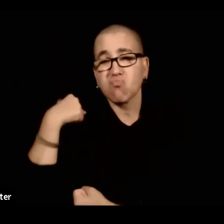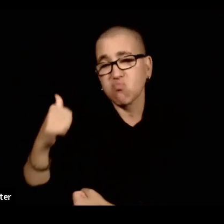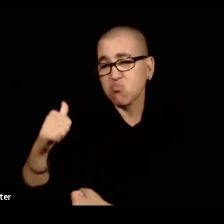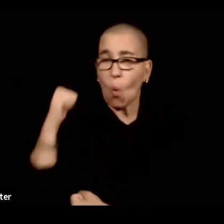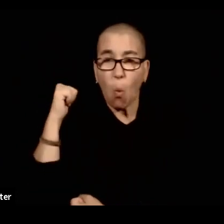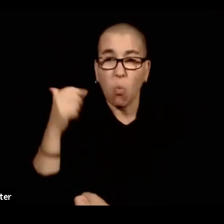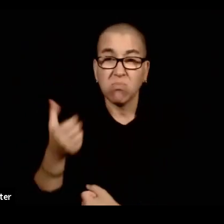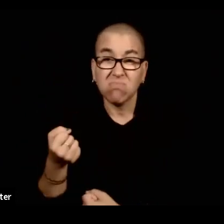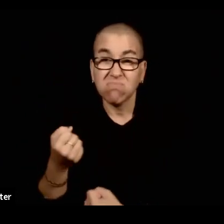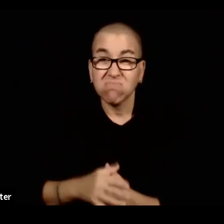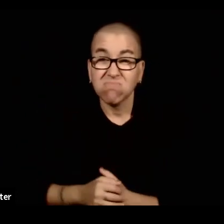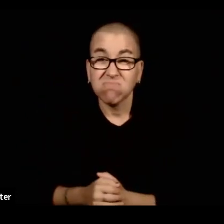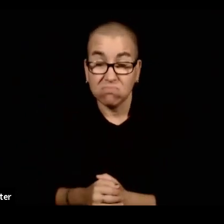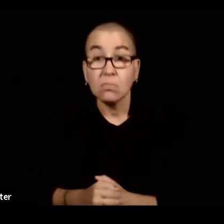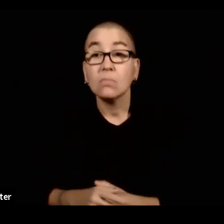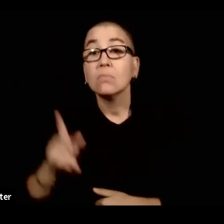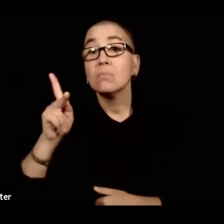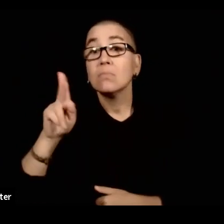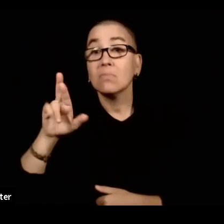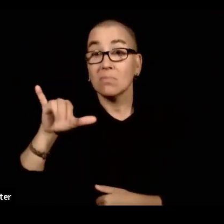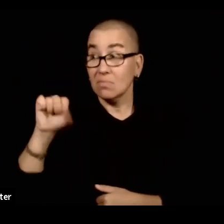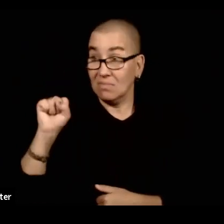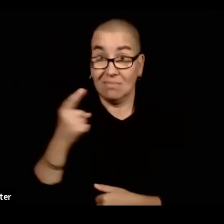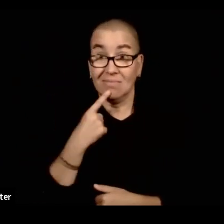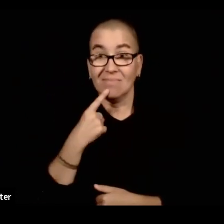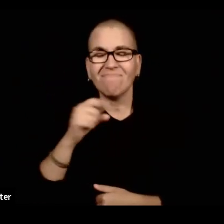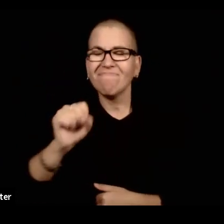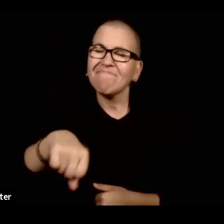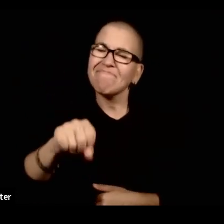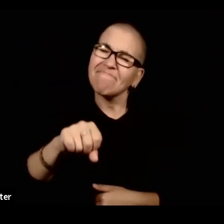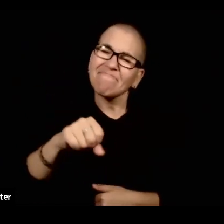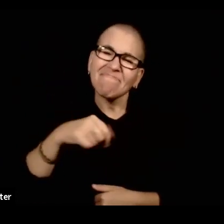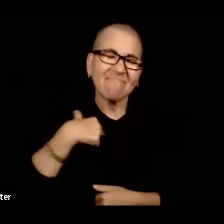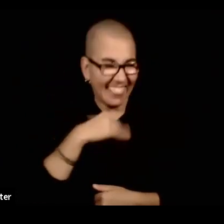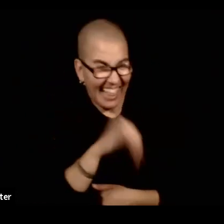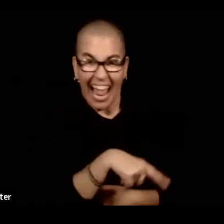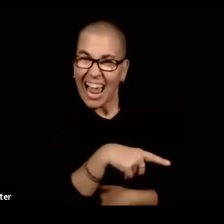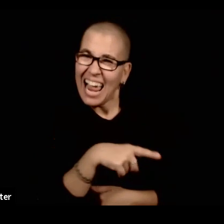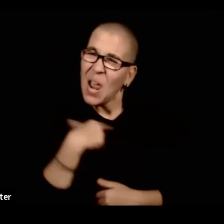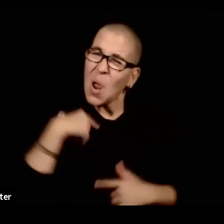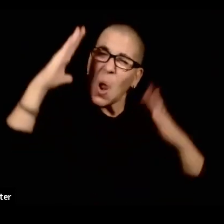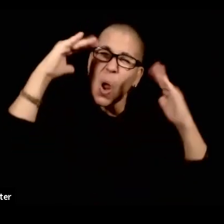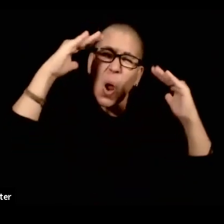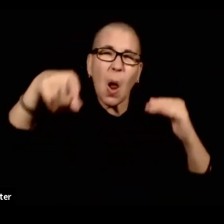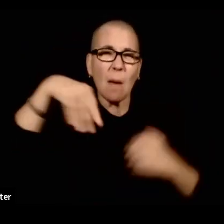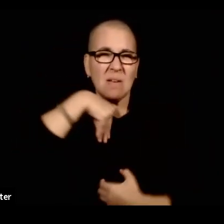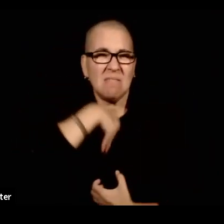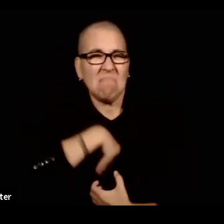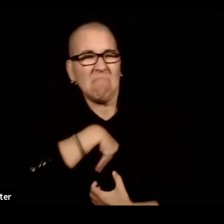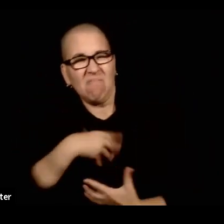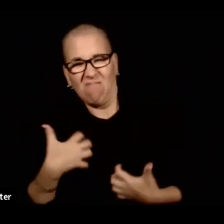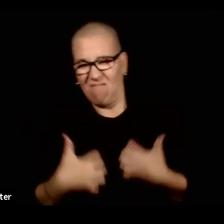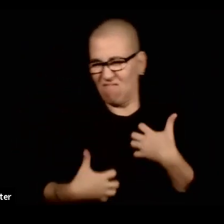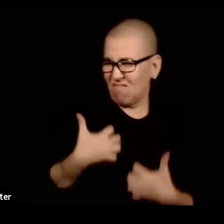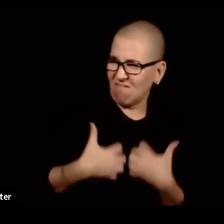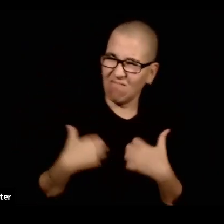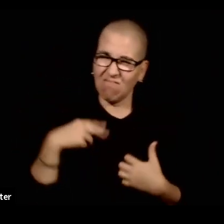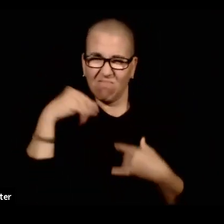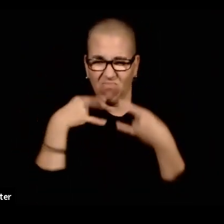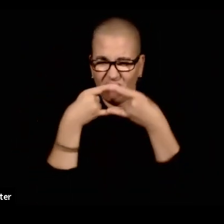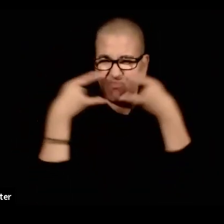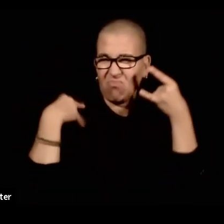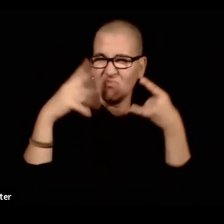going to say that we hope that no matter how people feel about the various guidance that we've put forth, that they would focus